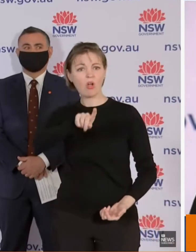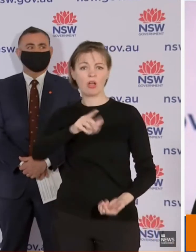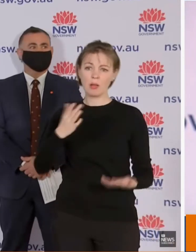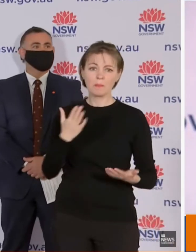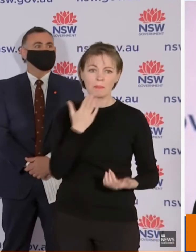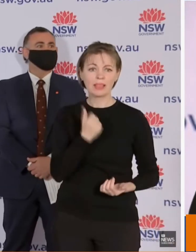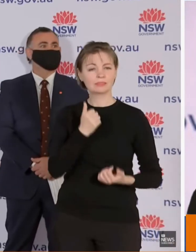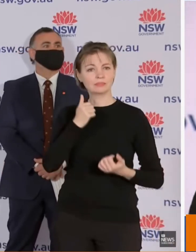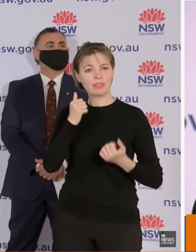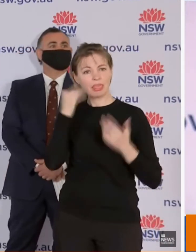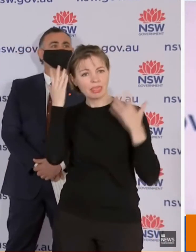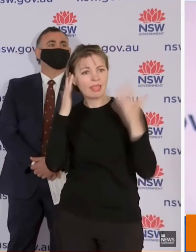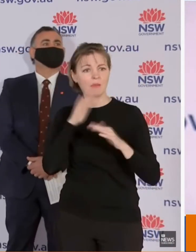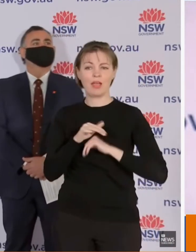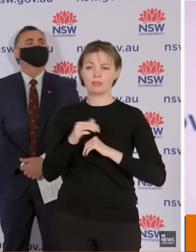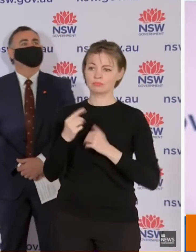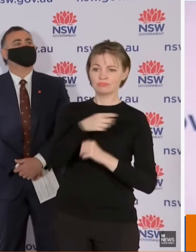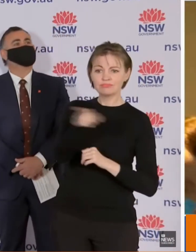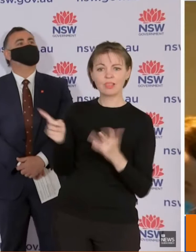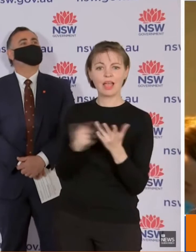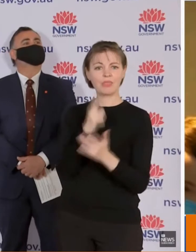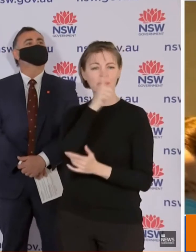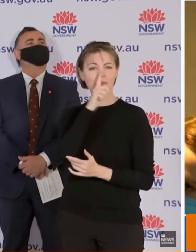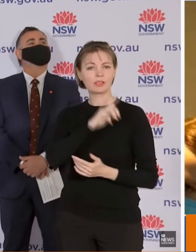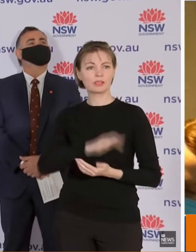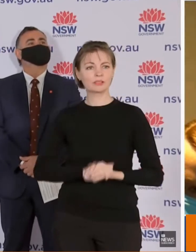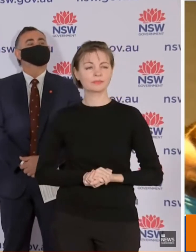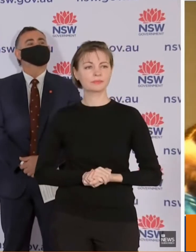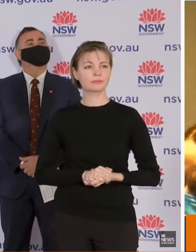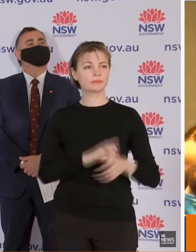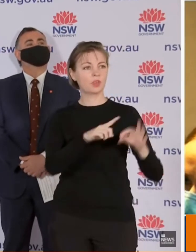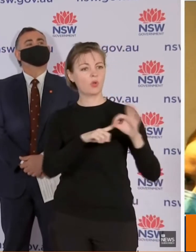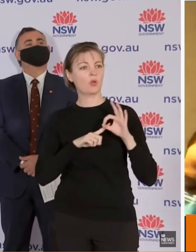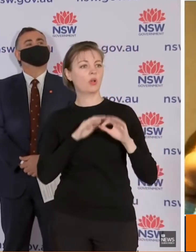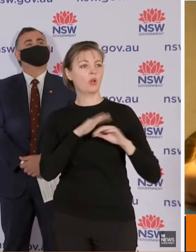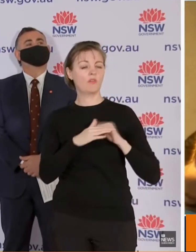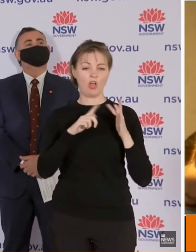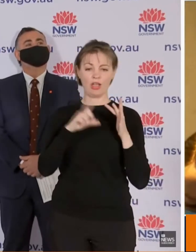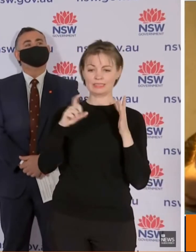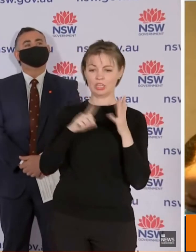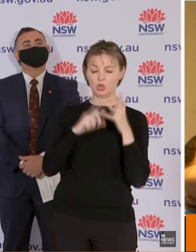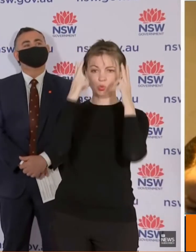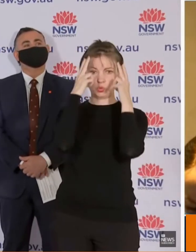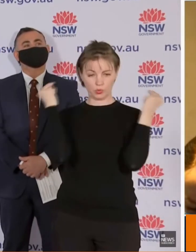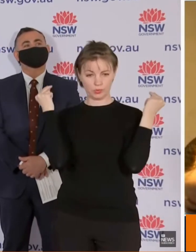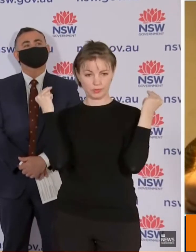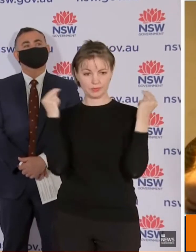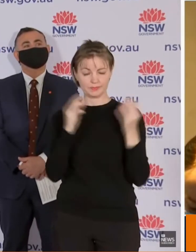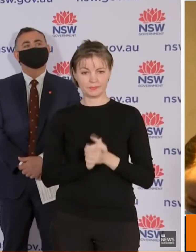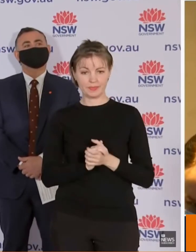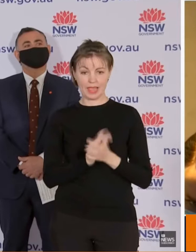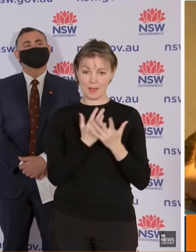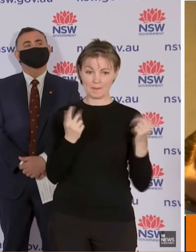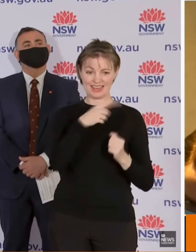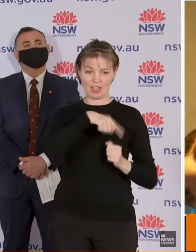Mr. Hazzard, just on ICU nurses, thank you. Just on ICU nurses, we're hearing that part of the problem is also that ICU nurses have left to